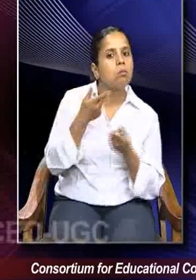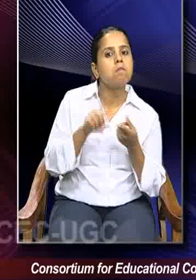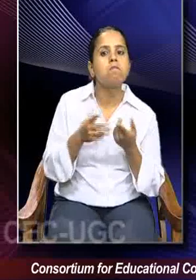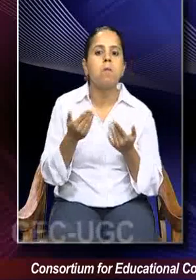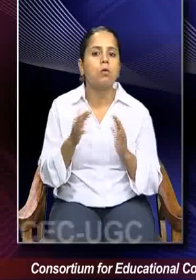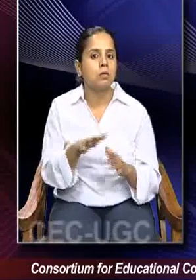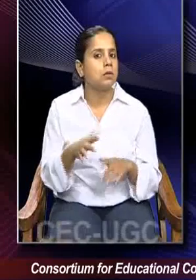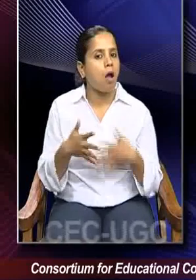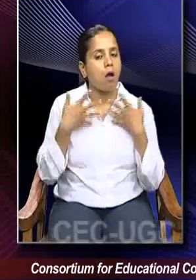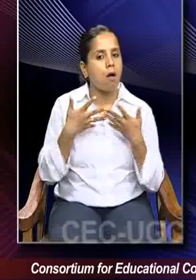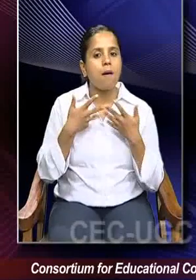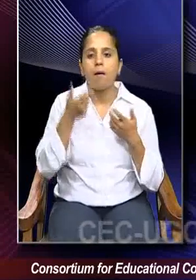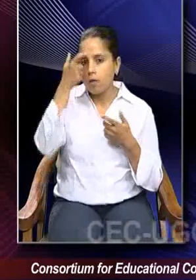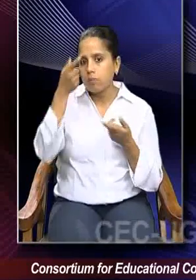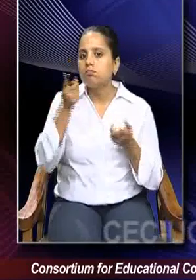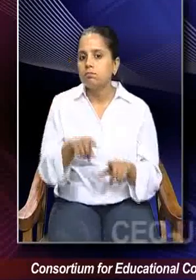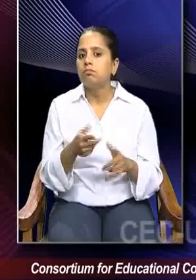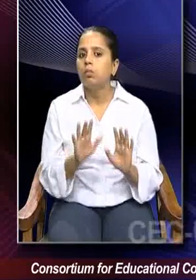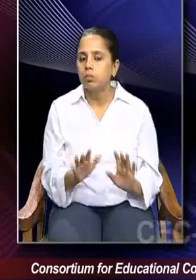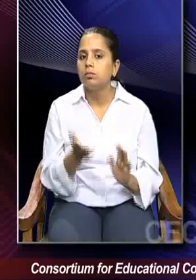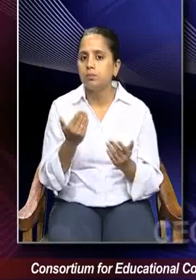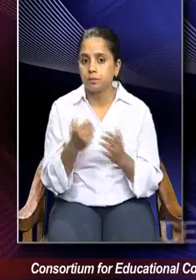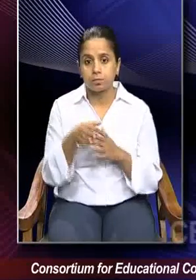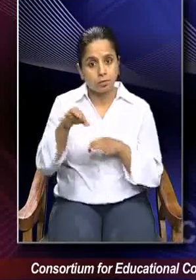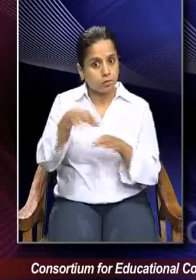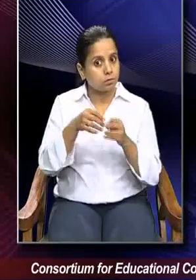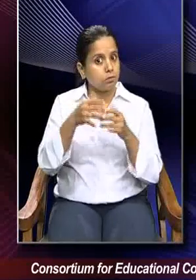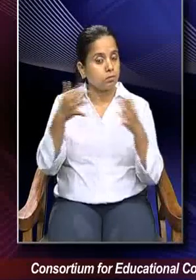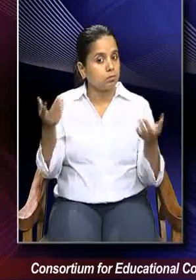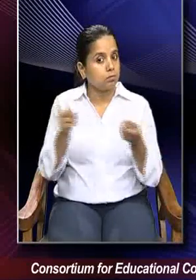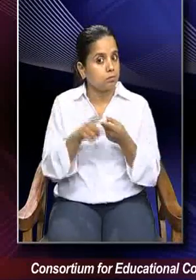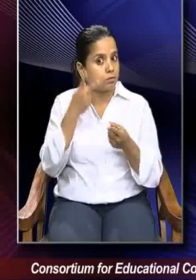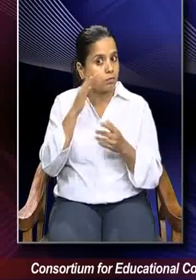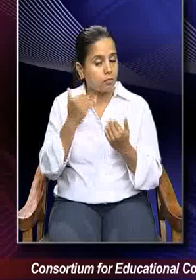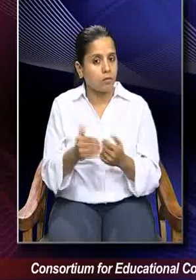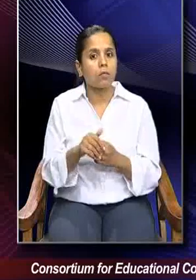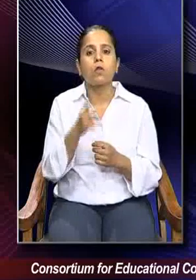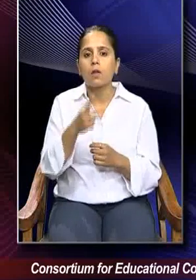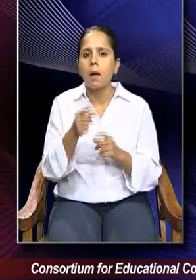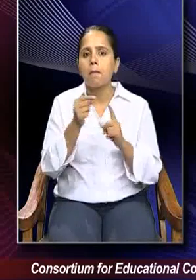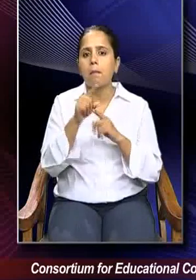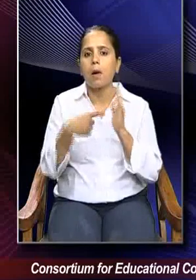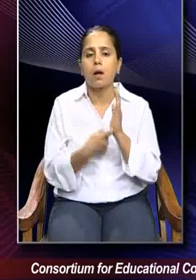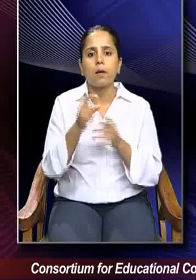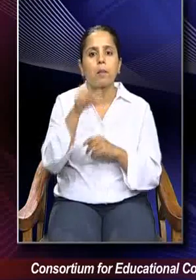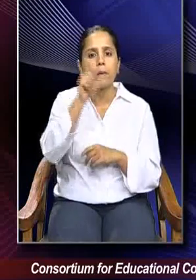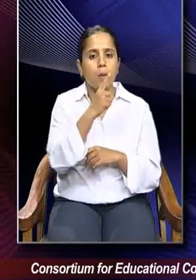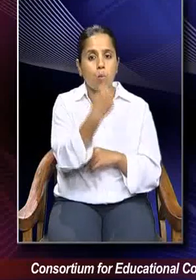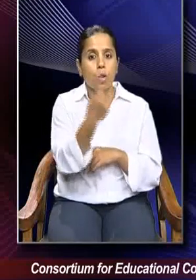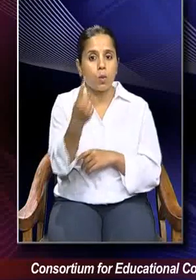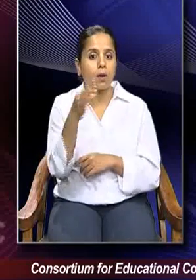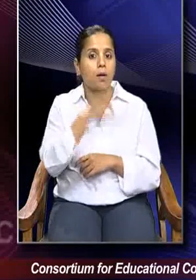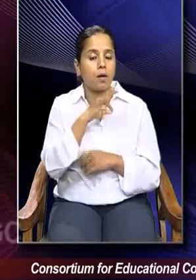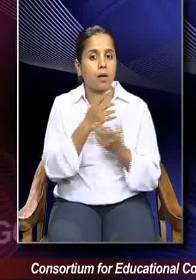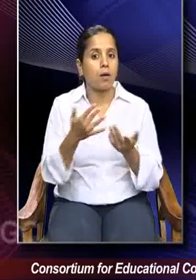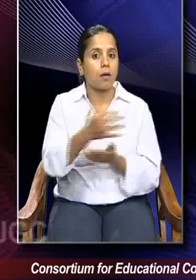to survive. Rapid increase in urbanization and per capita income in India has significantly